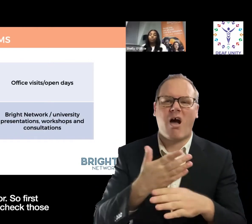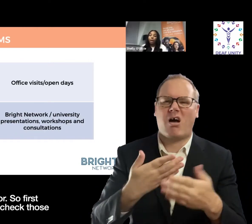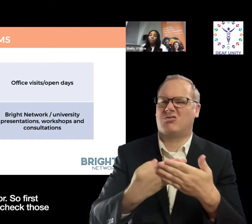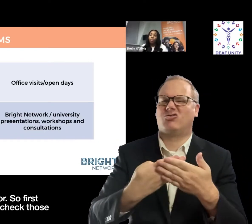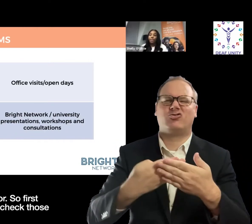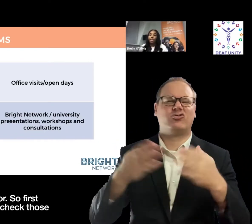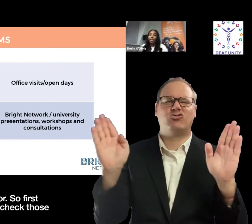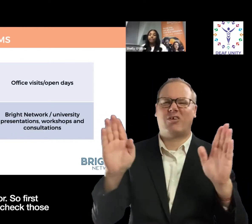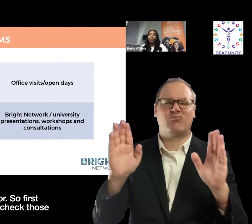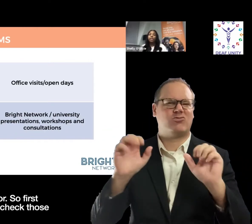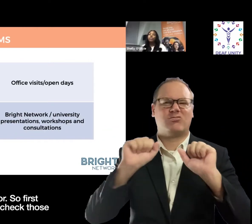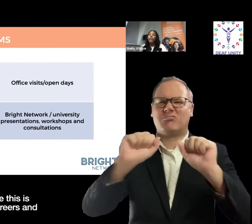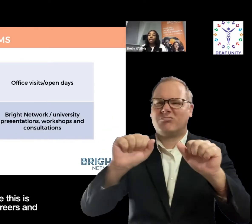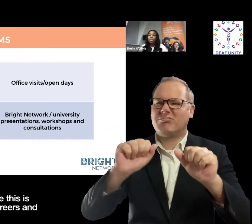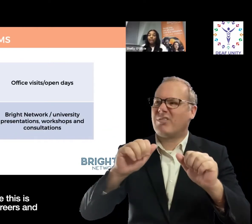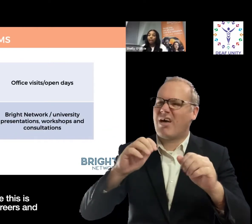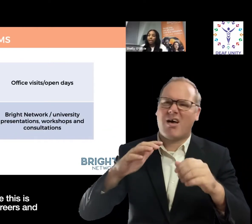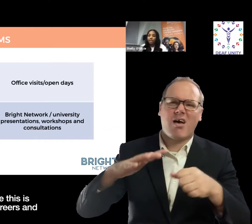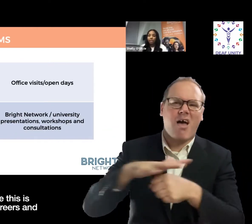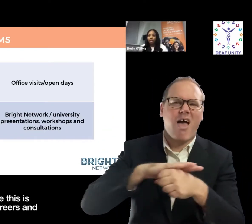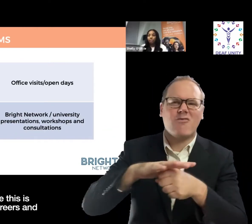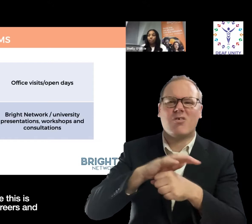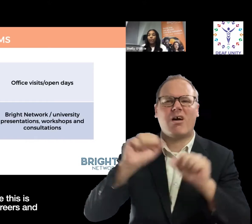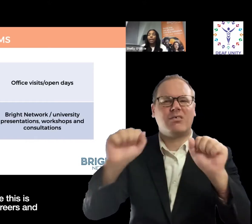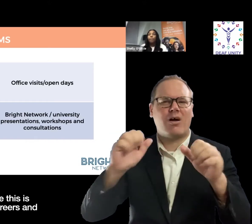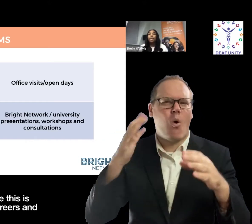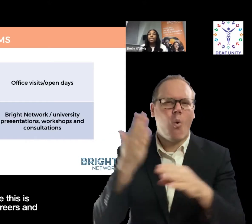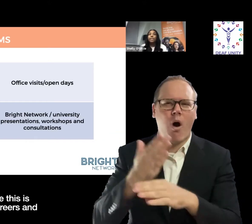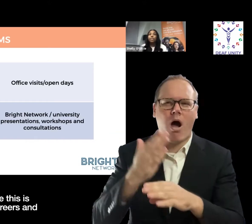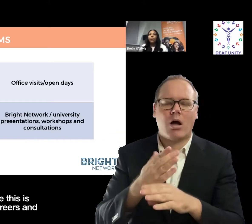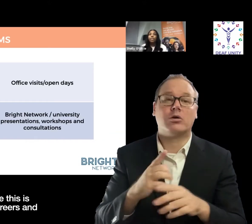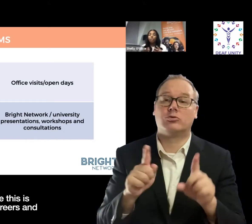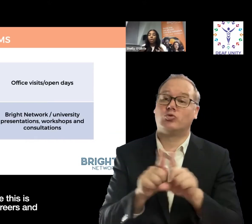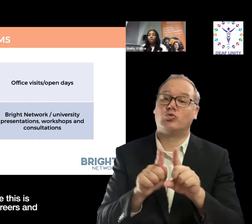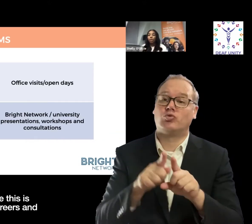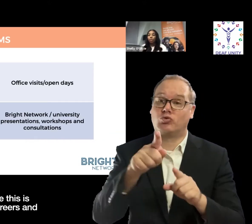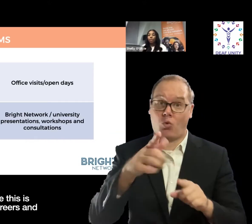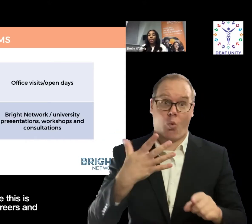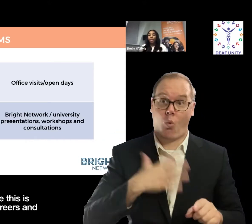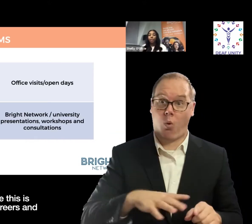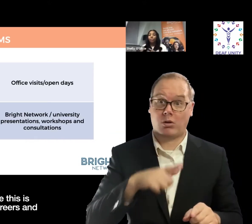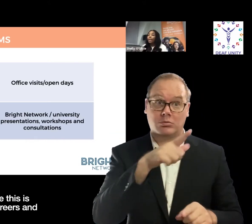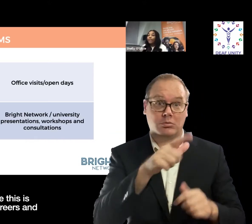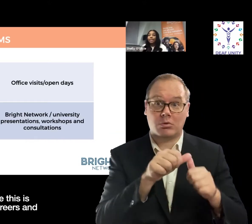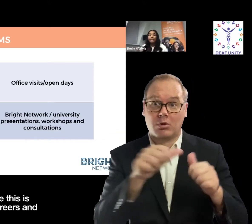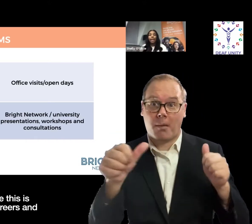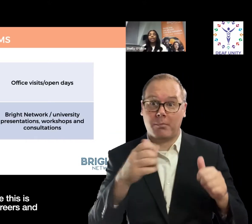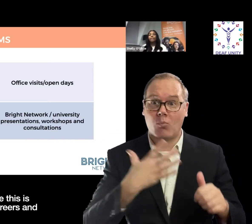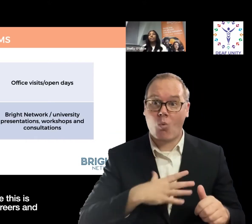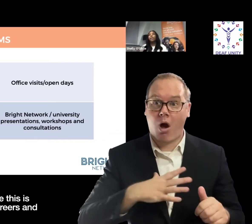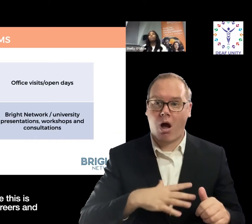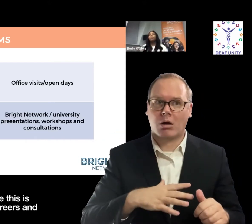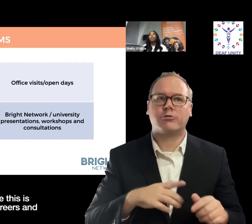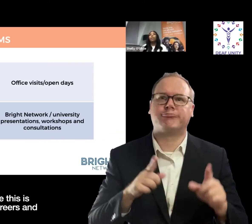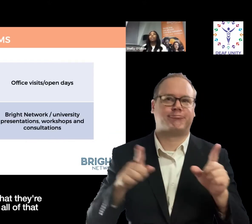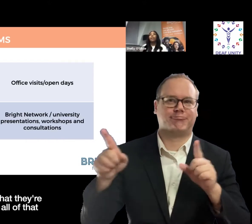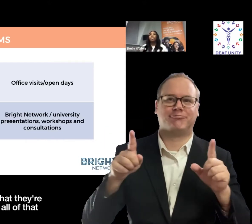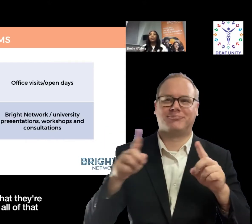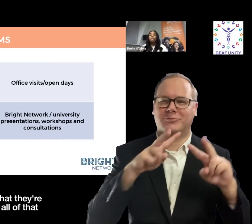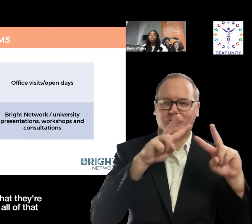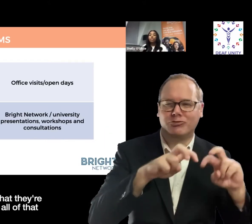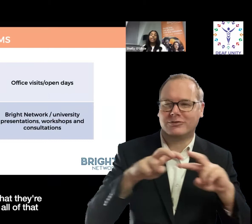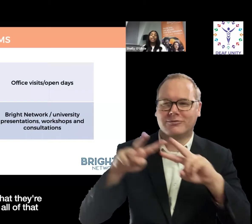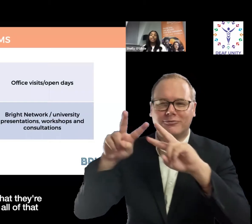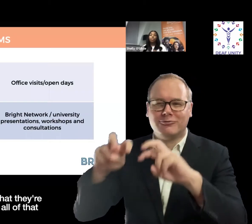your firm websites, check those out as a starting point, because this is where the knowledge of their careers and their